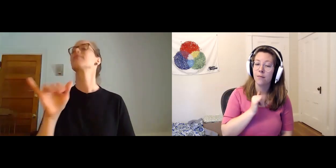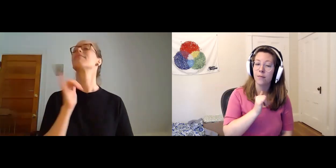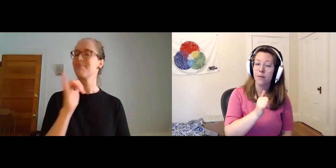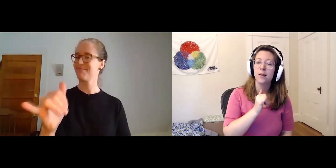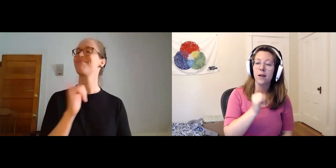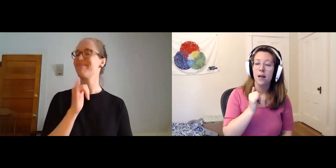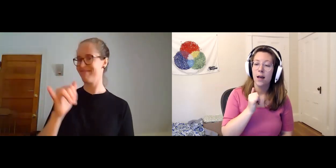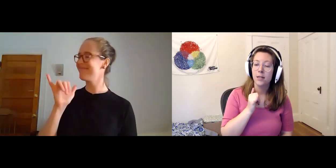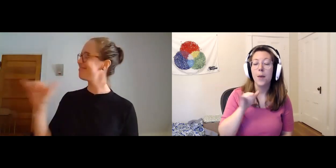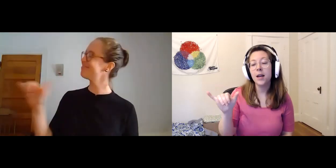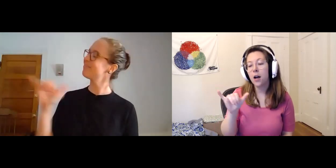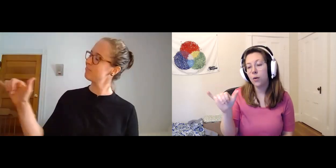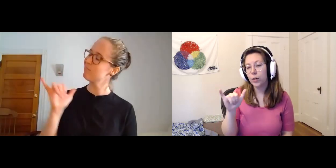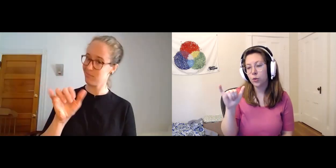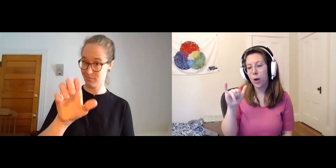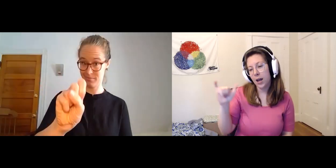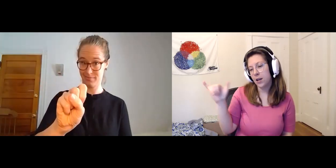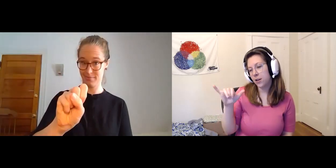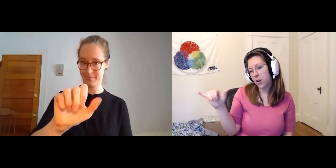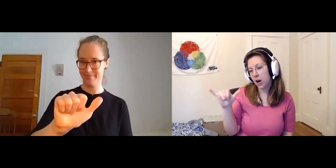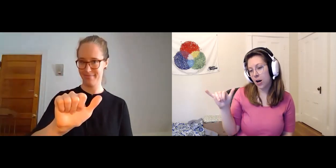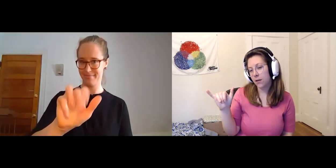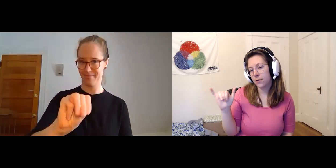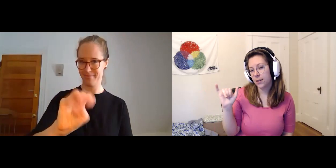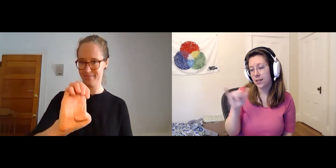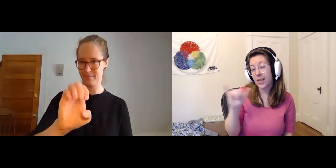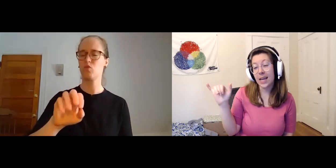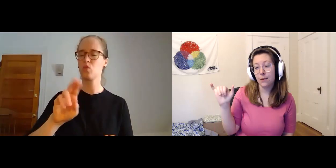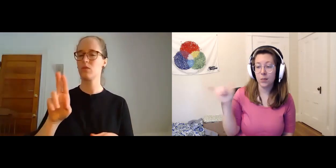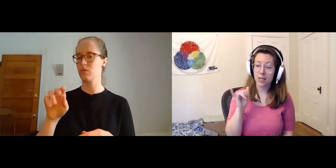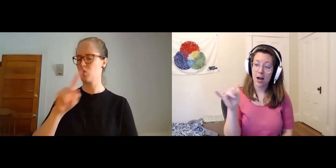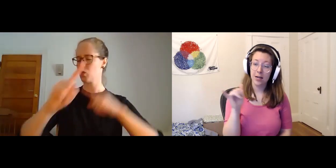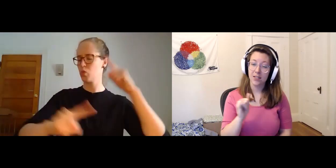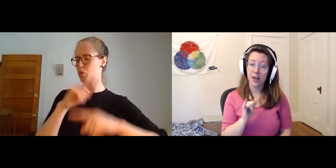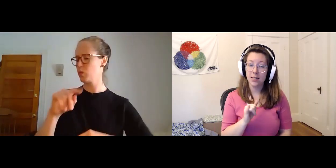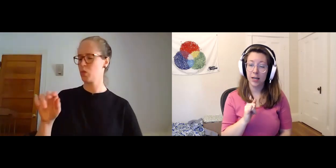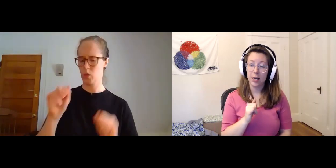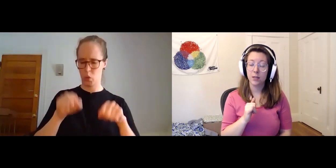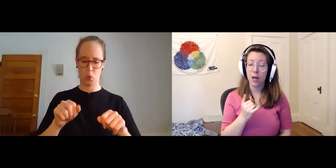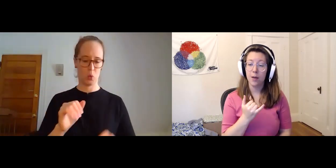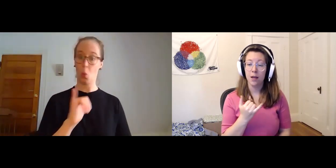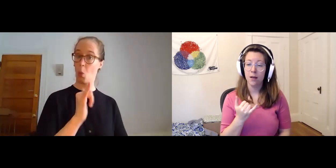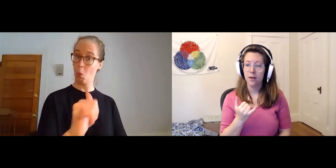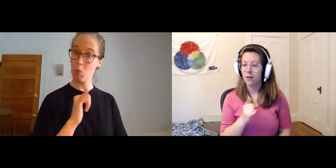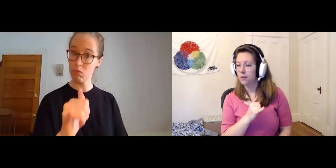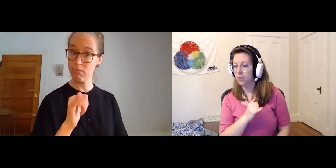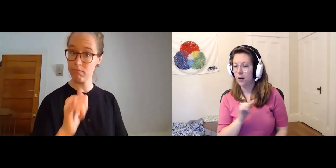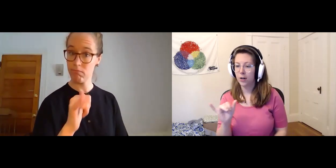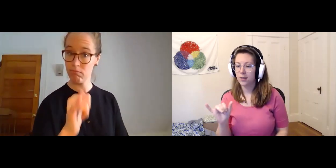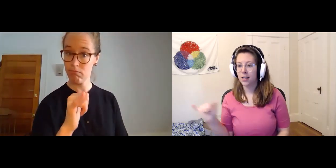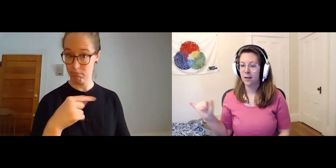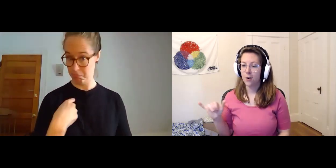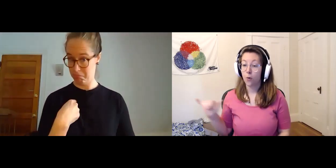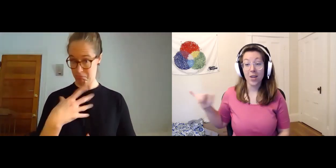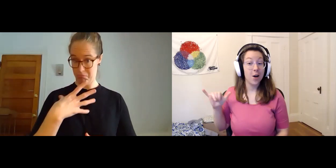same. And depending on which way your same sign is facing, it's maybe, hold on,